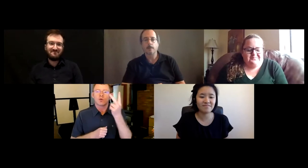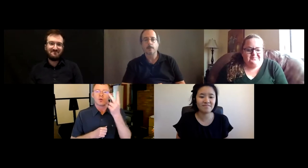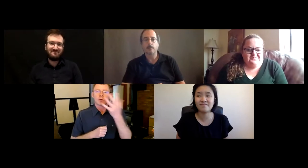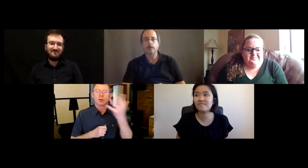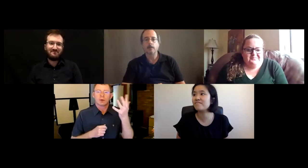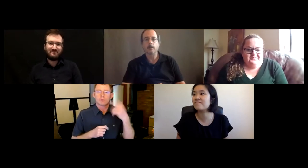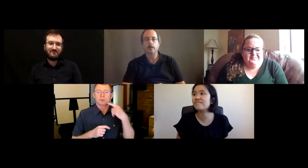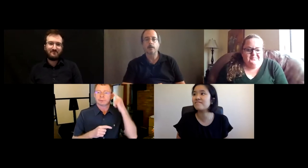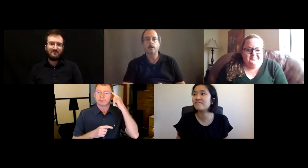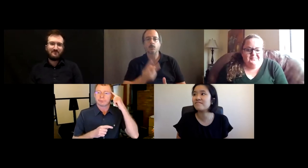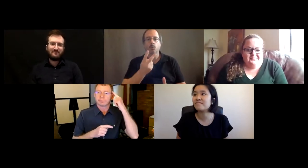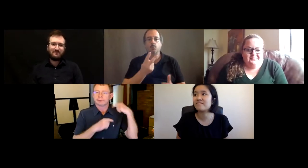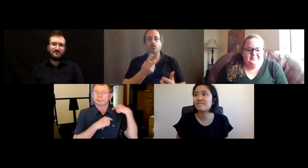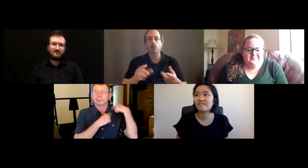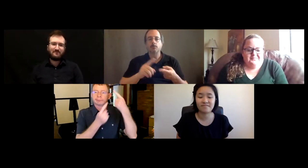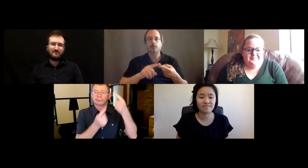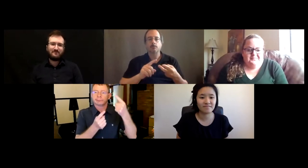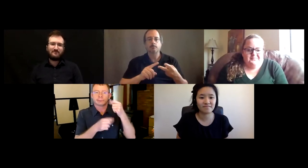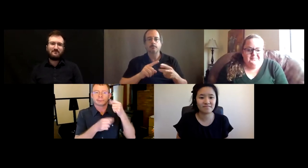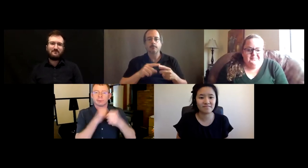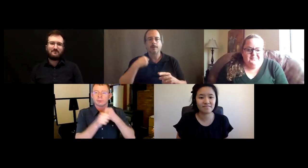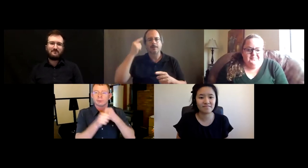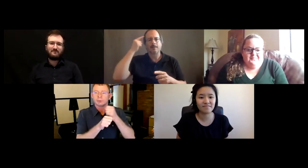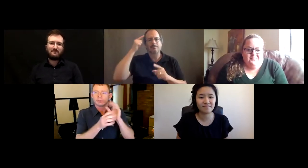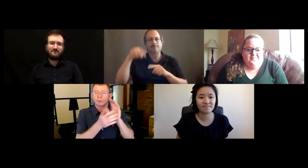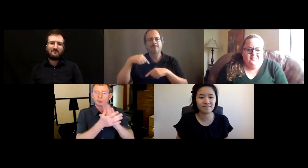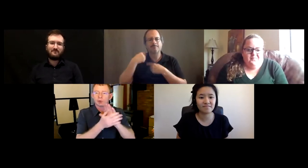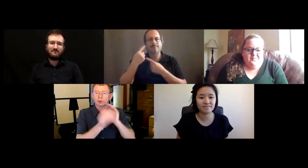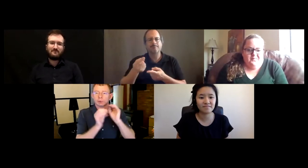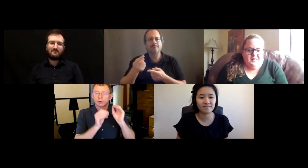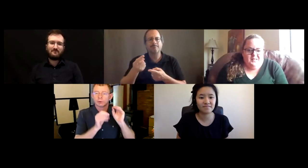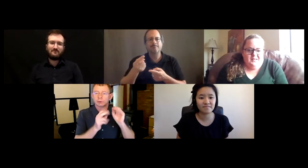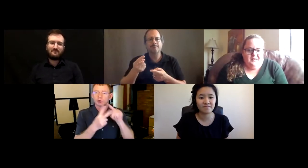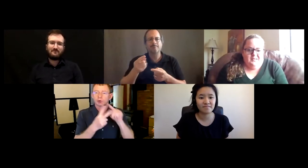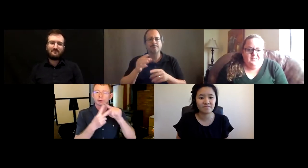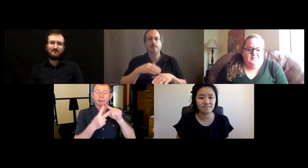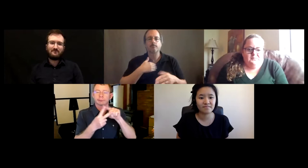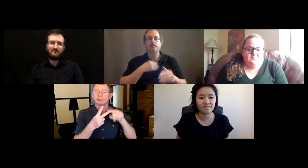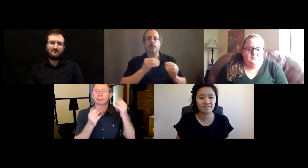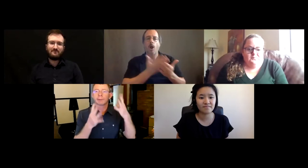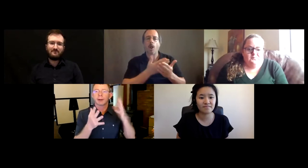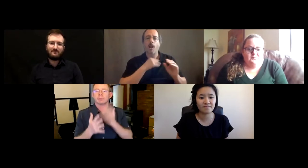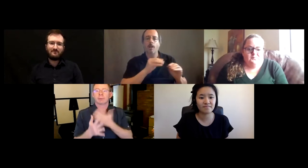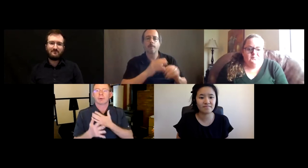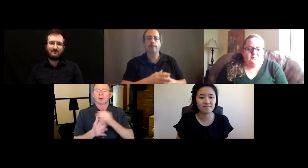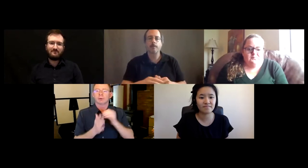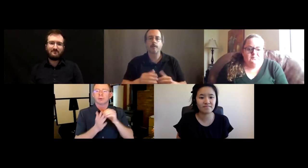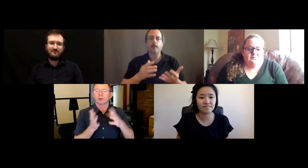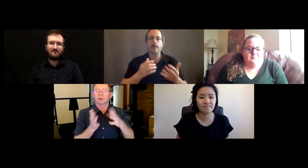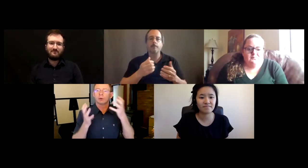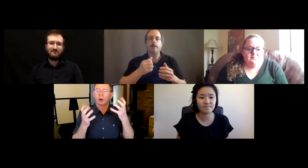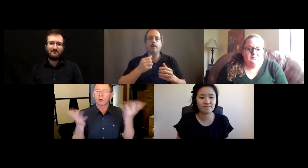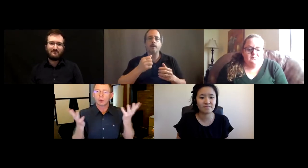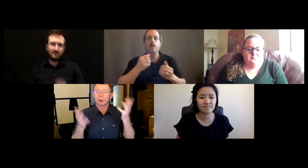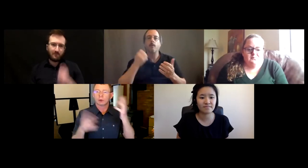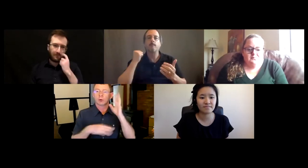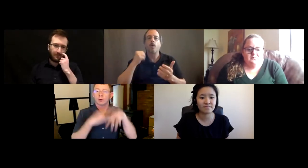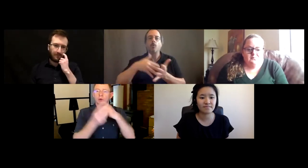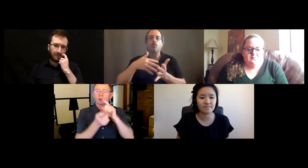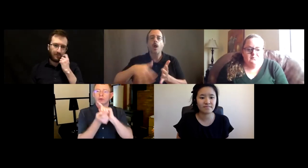barrier-free. That's true. Bruce is saying a couple of things. In my years of teaching at the college,